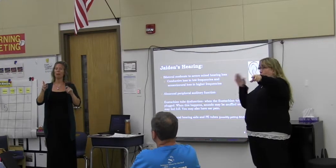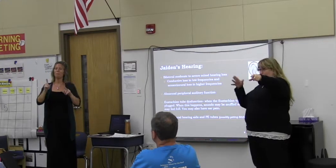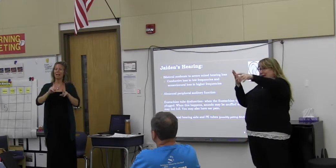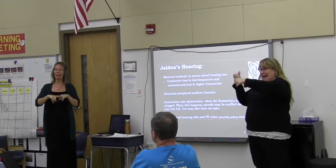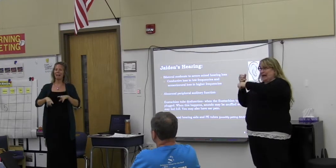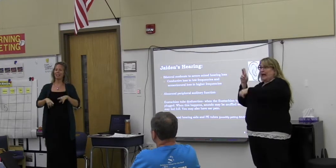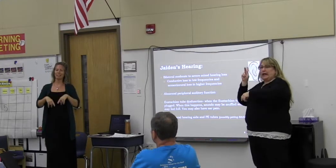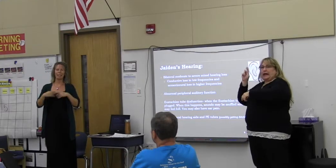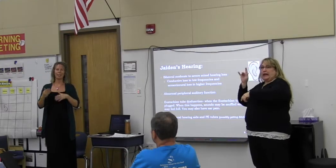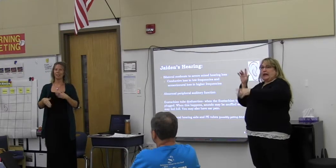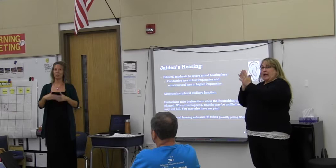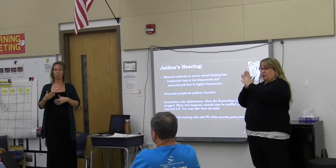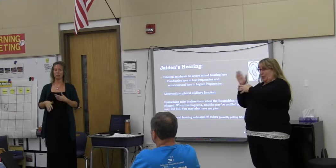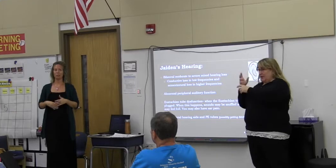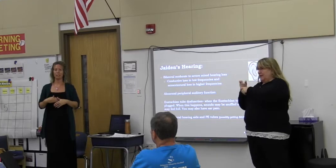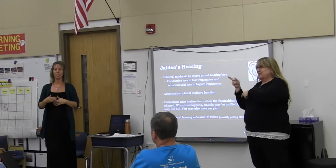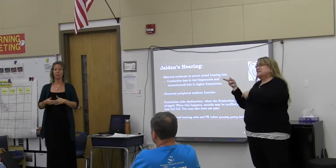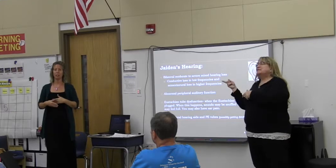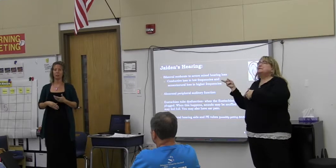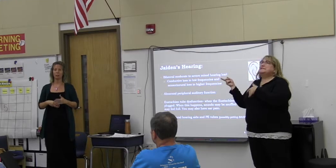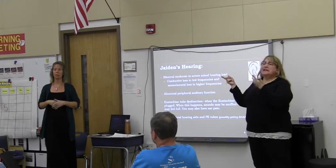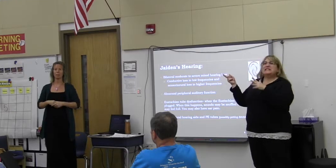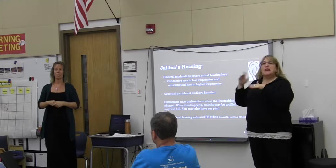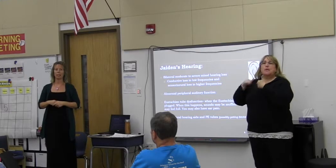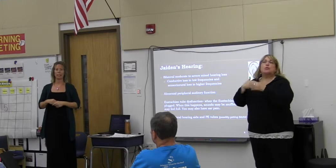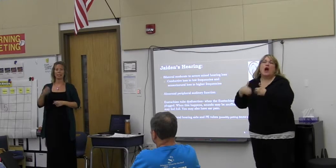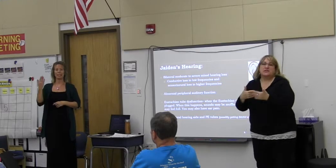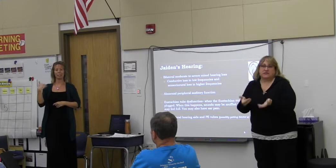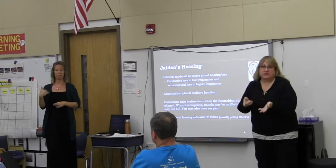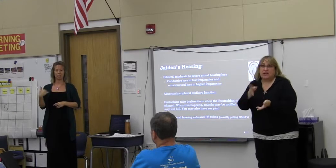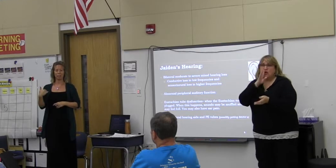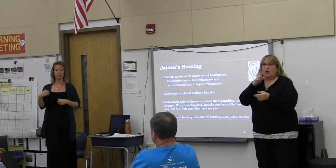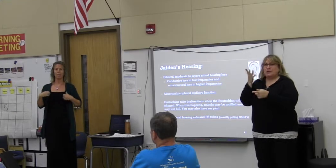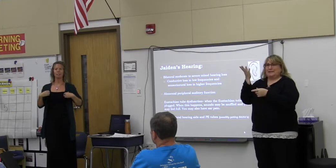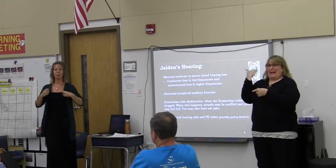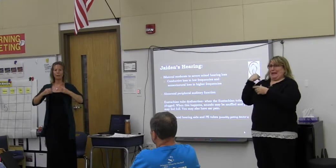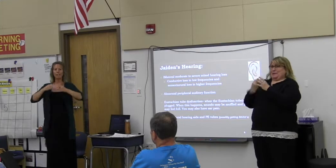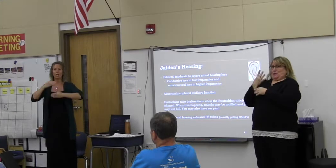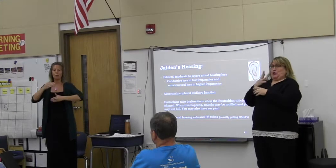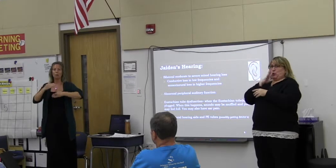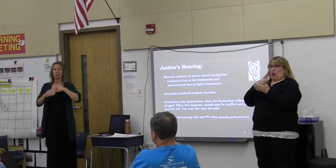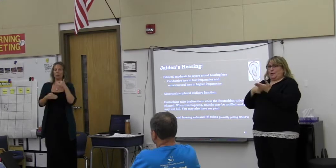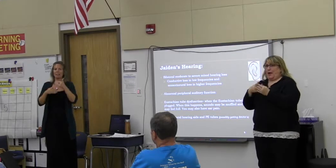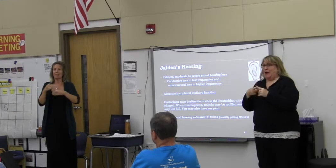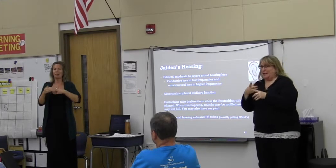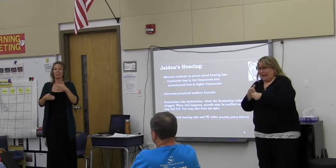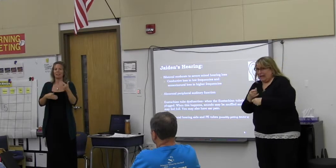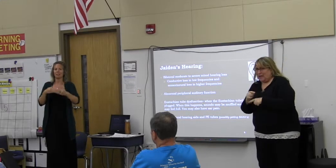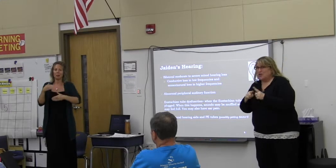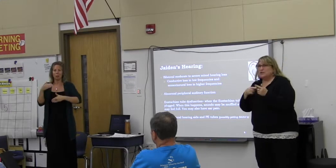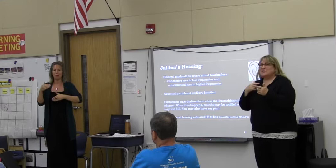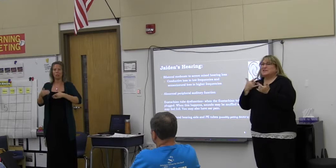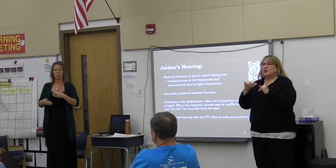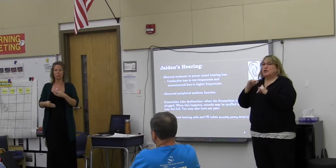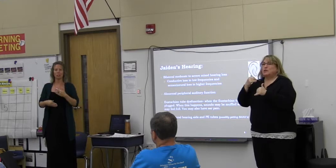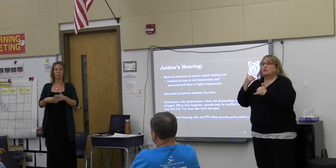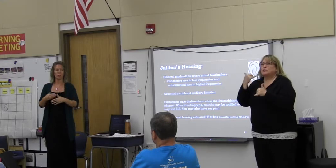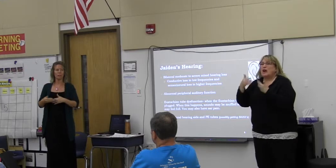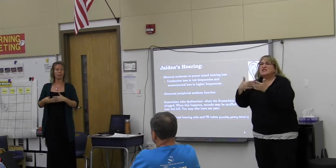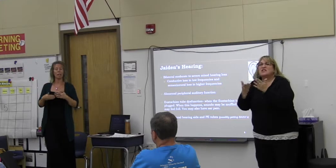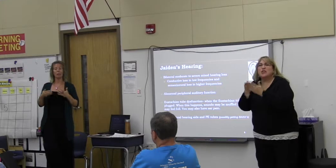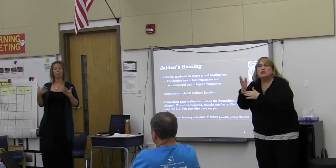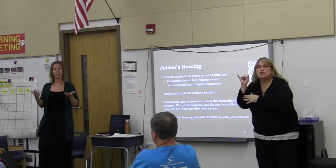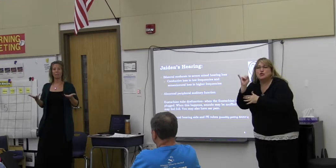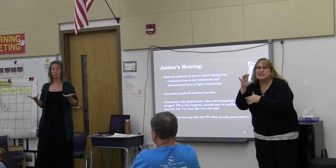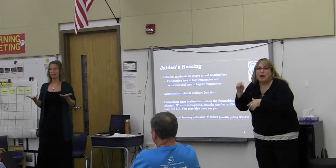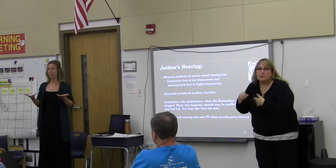Yeah, but it's kind of in the process. They were talking about getting it last spring, so it's in the process of going through insurance and